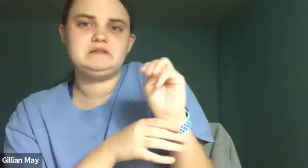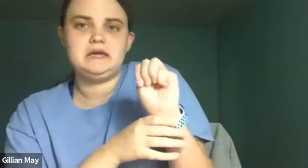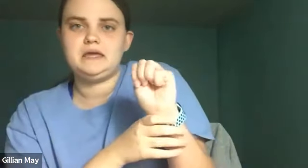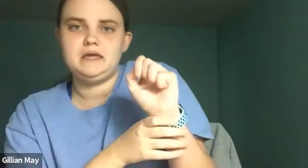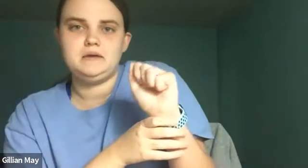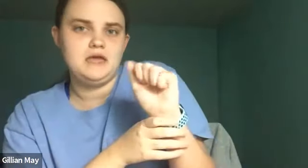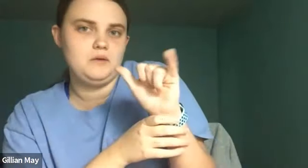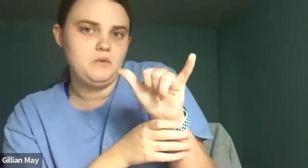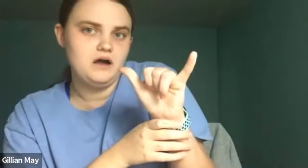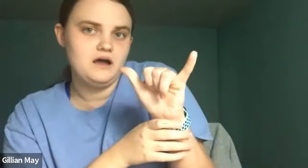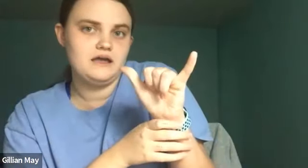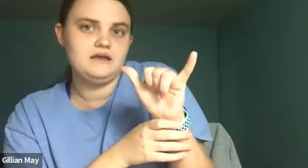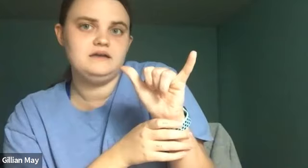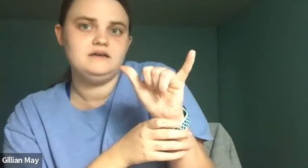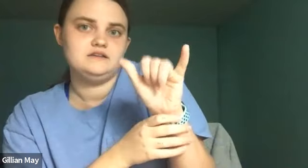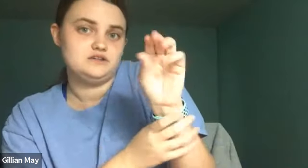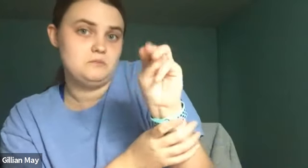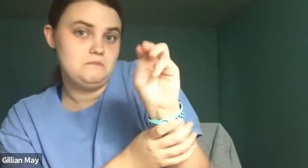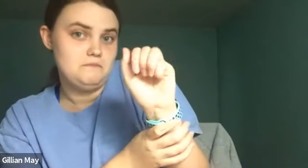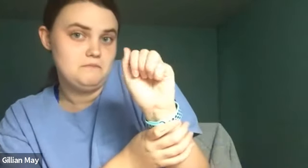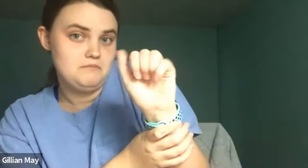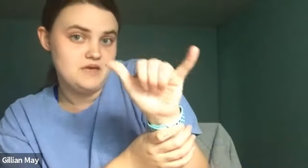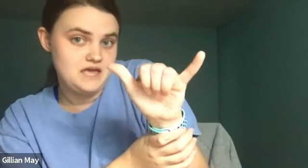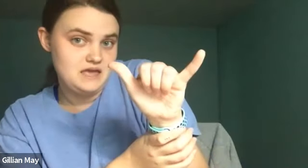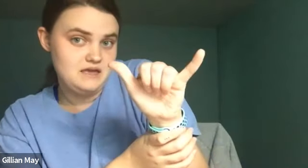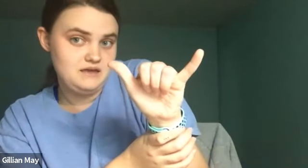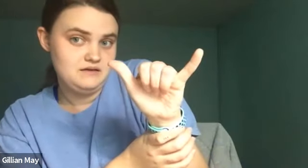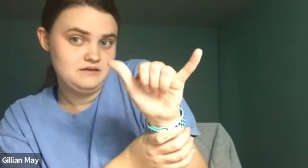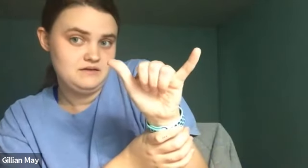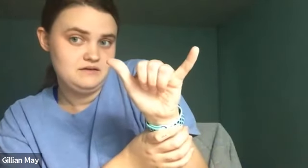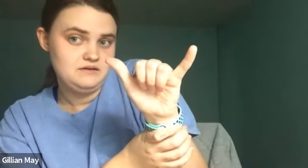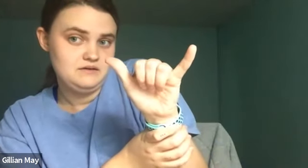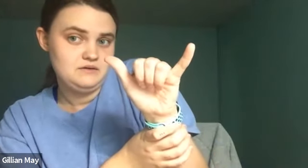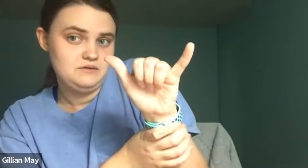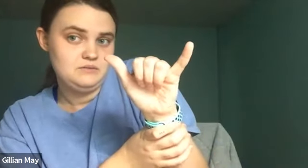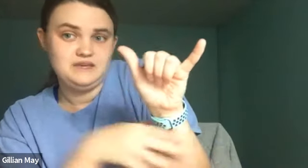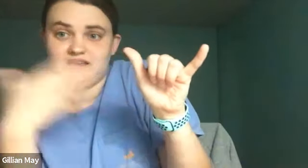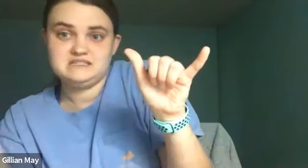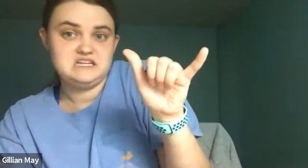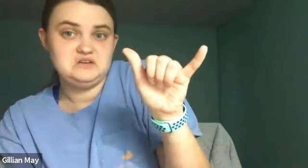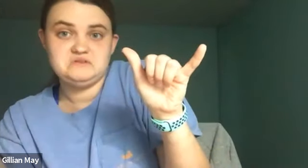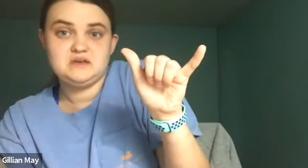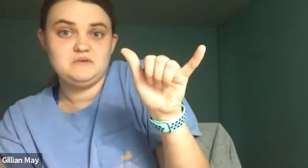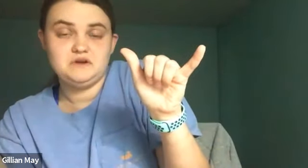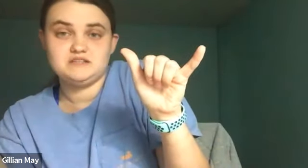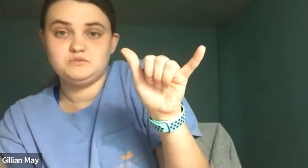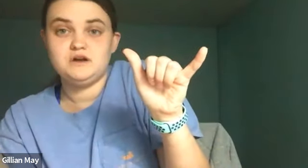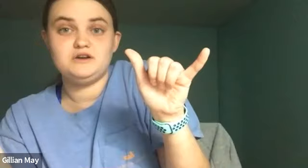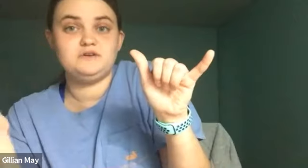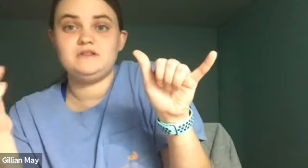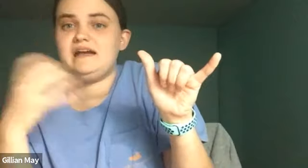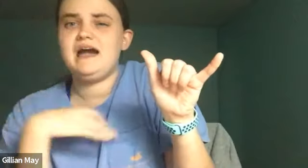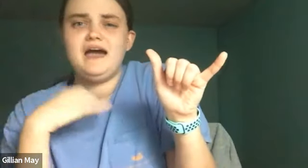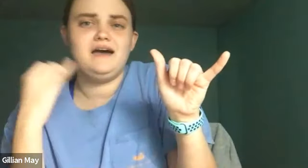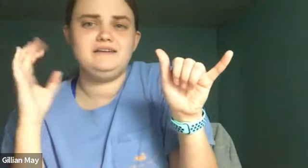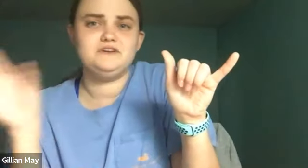like M-A-Y. So May. We can continue with them if you guys want, or if you're like, I can figure